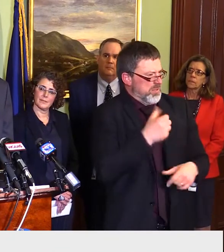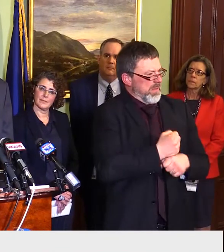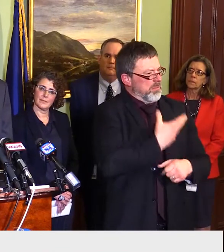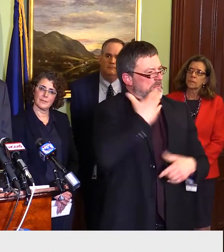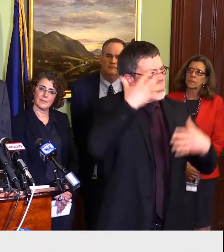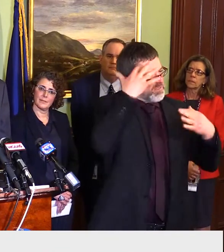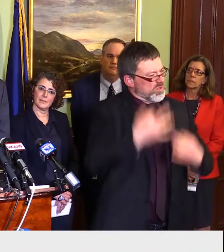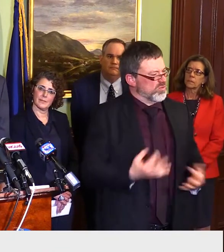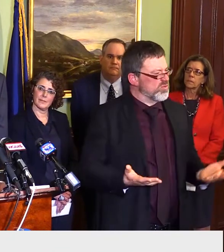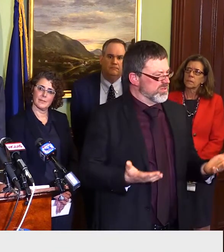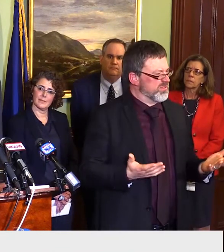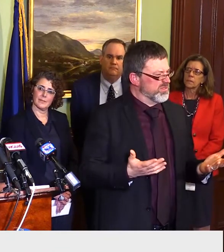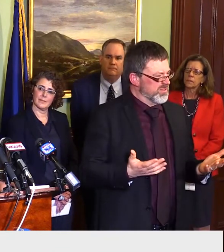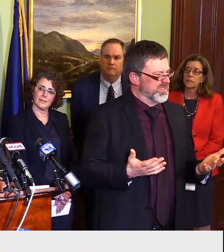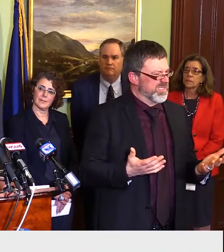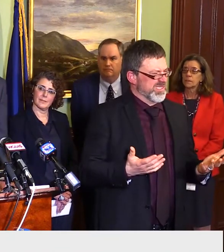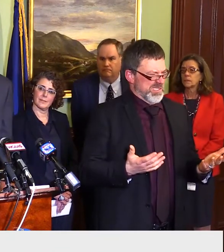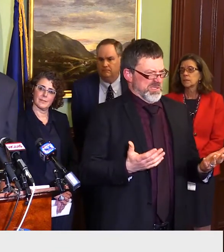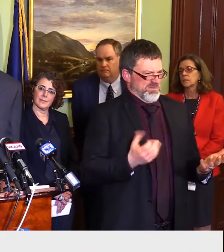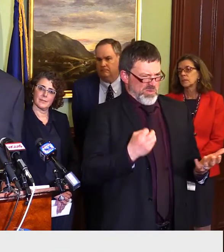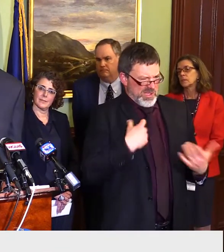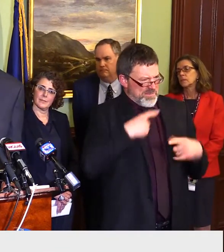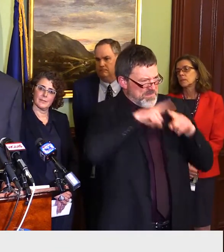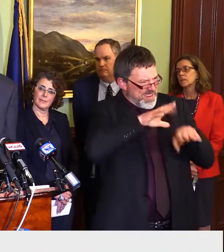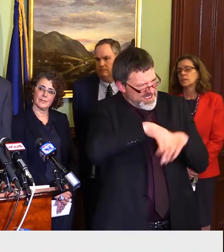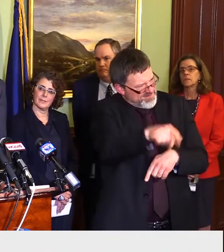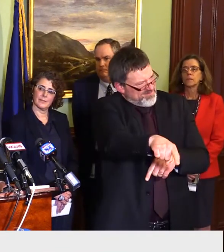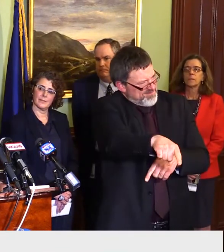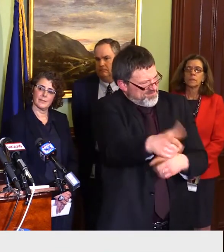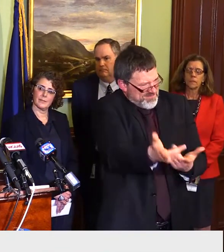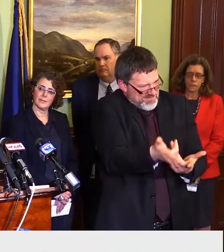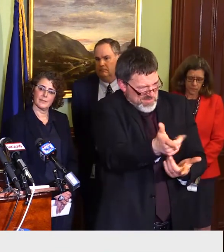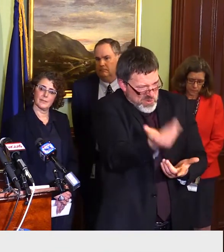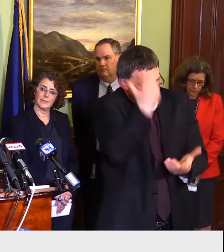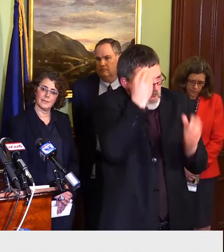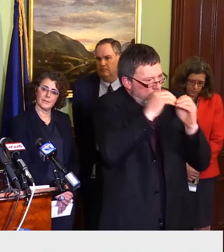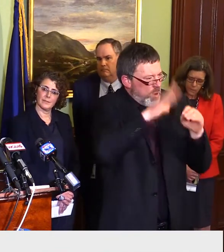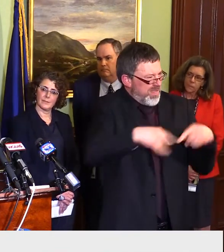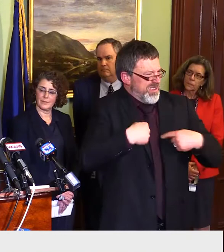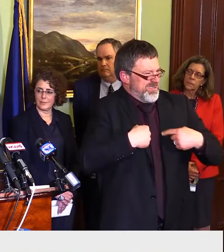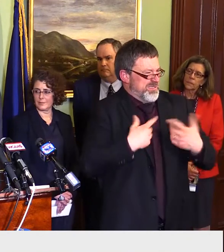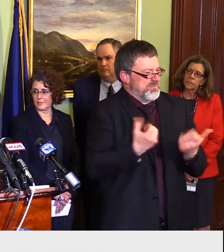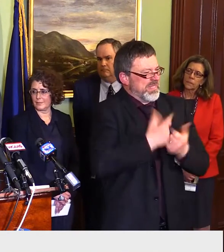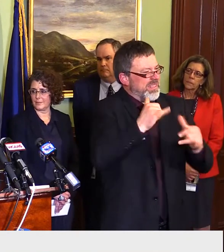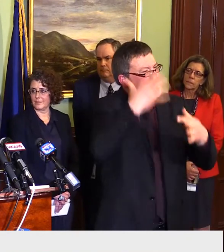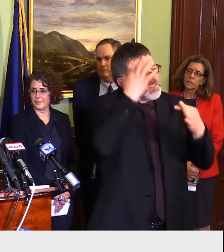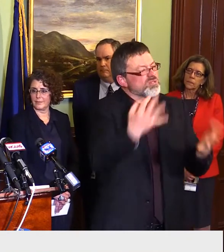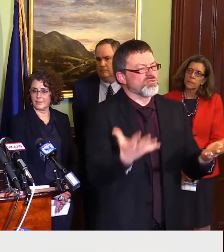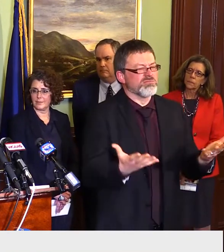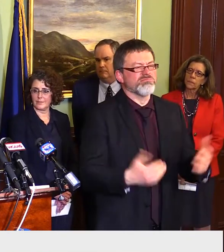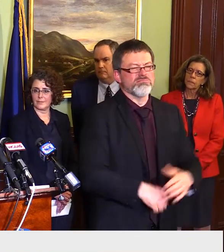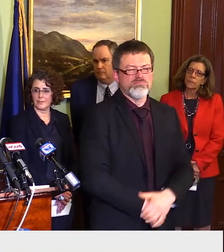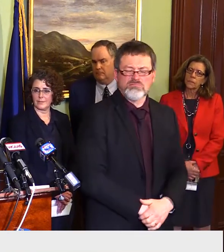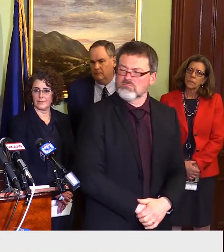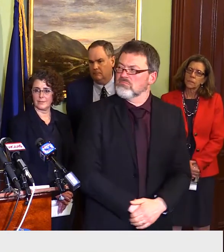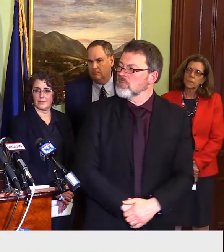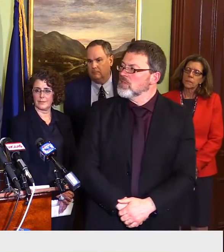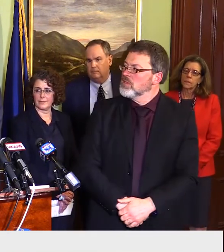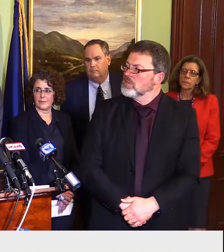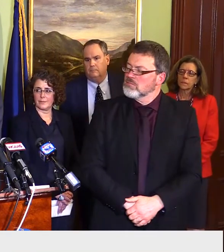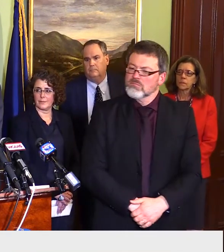that case. Has the testing capacity informed testing protocols?